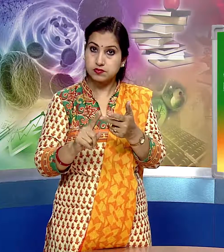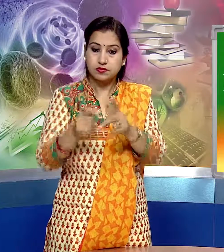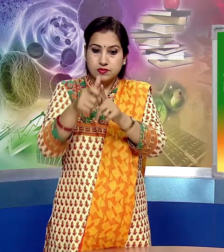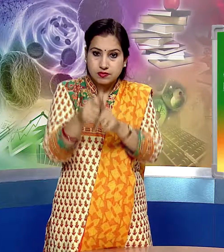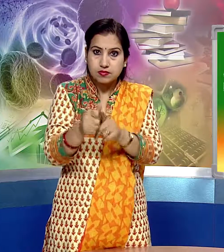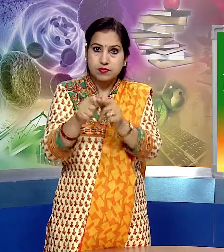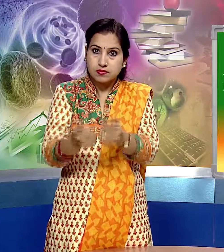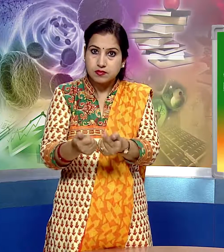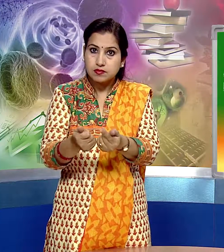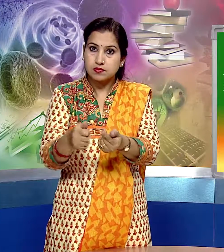nuts,